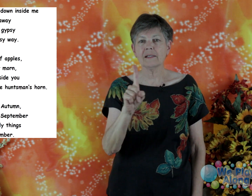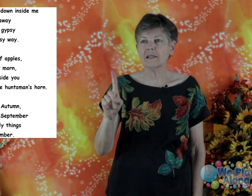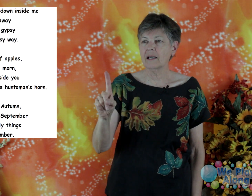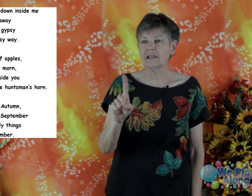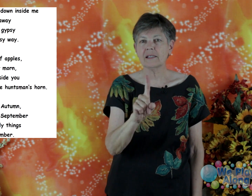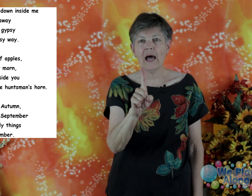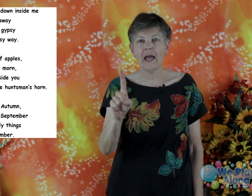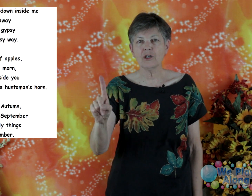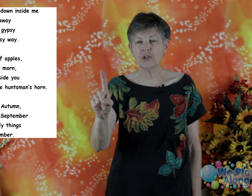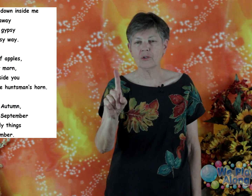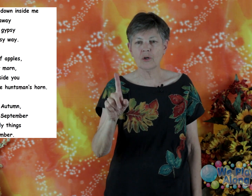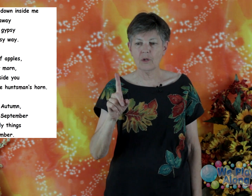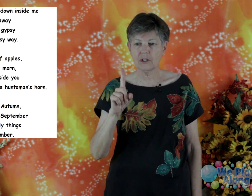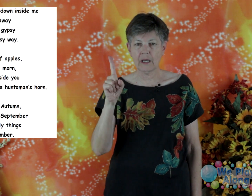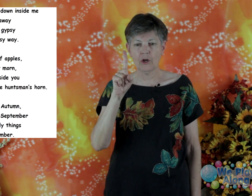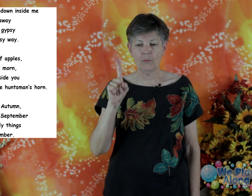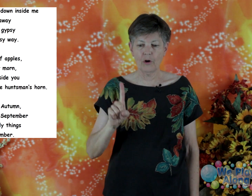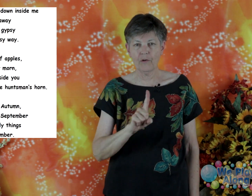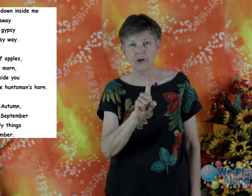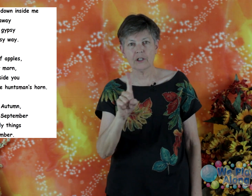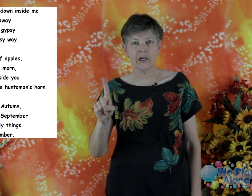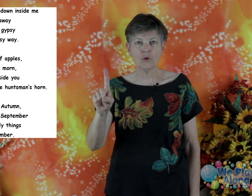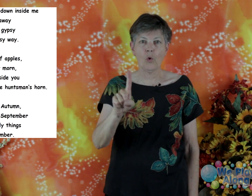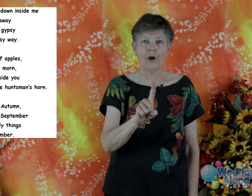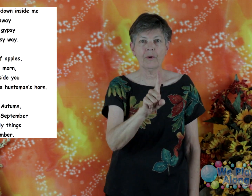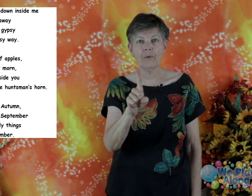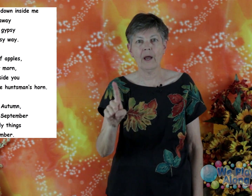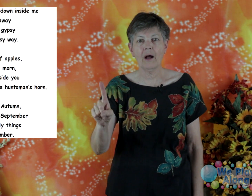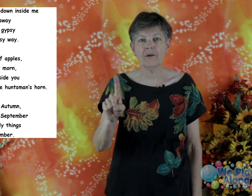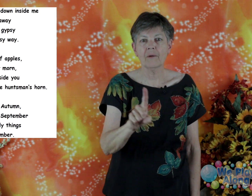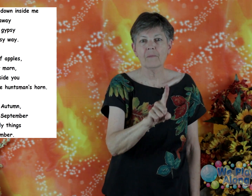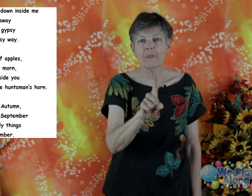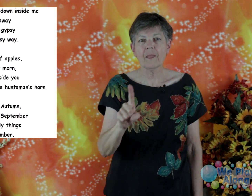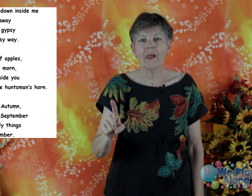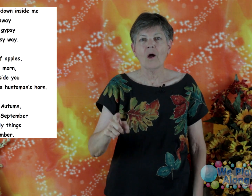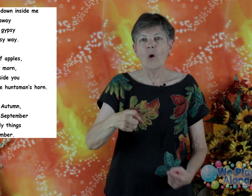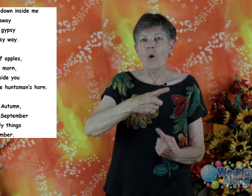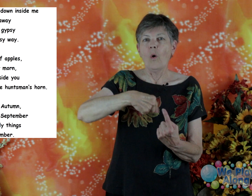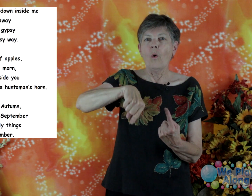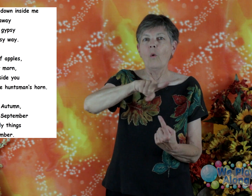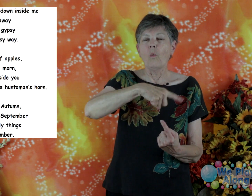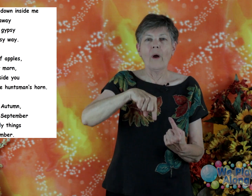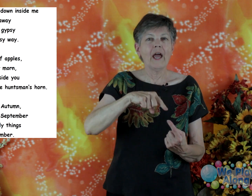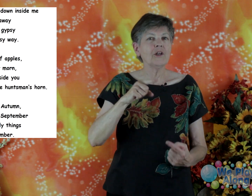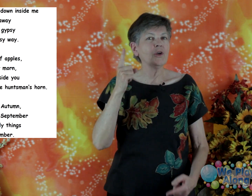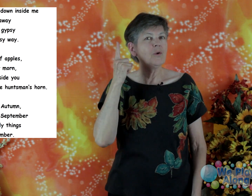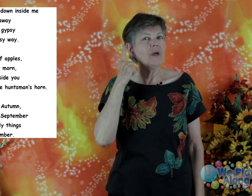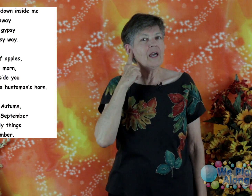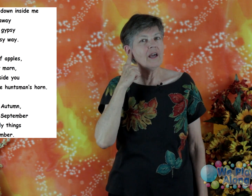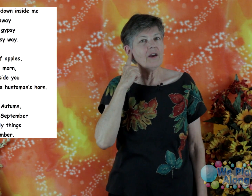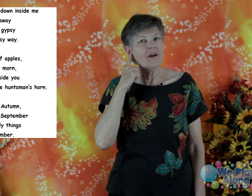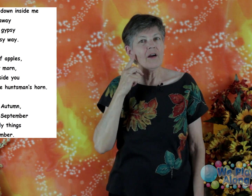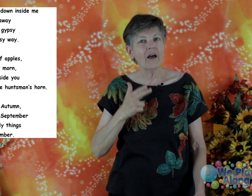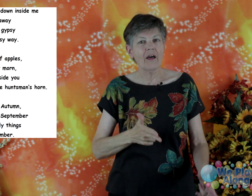wanderlust inside you, so that you take your pointer finger, it's like wandering around. When you hear